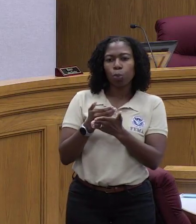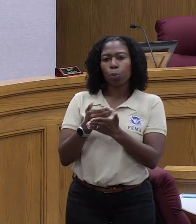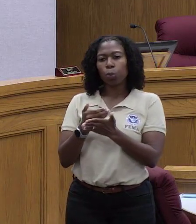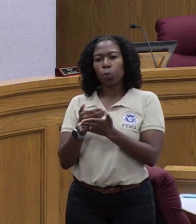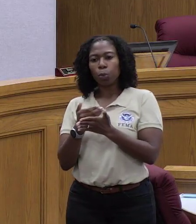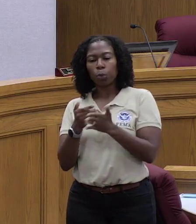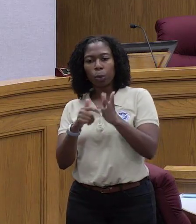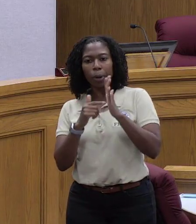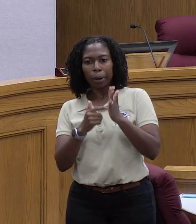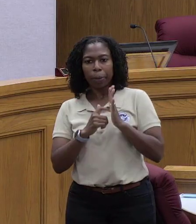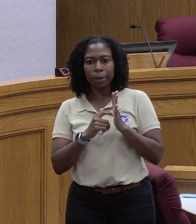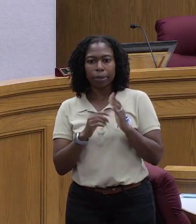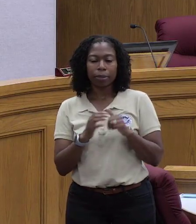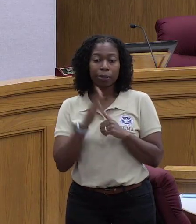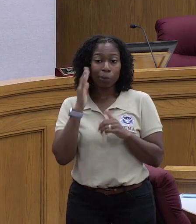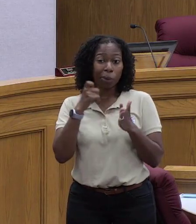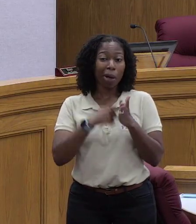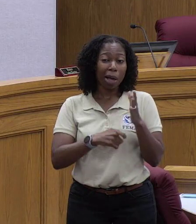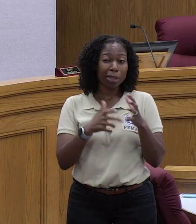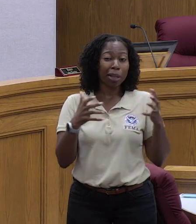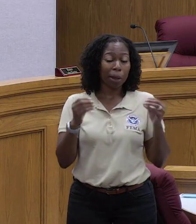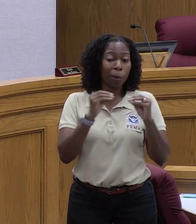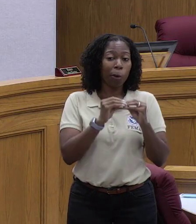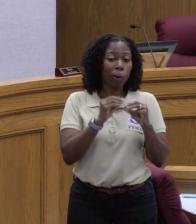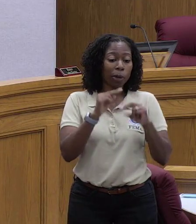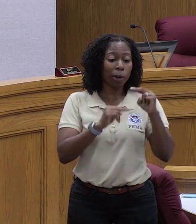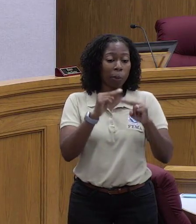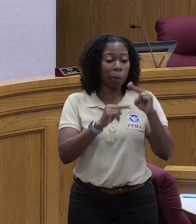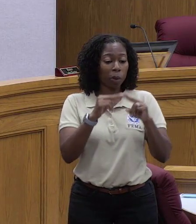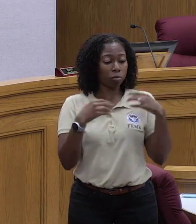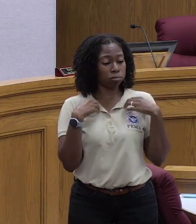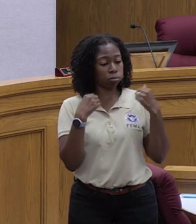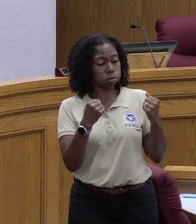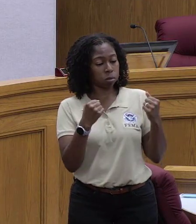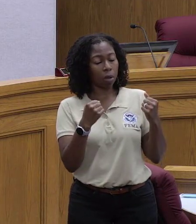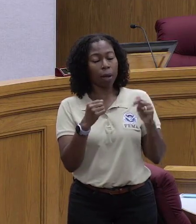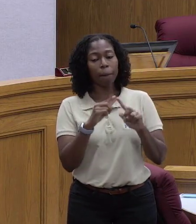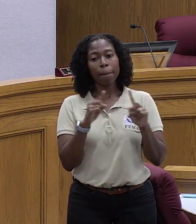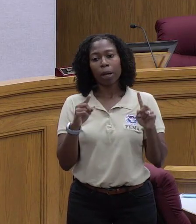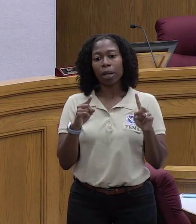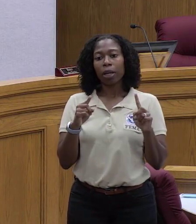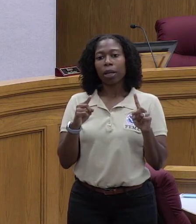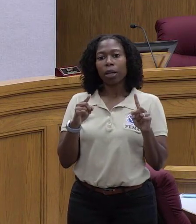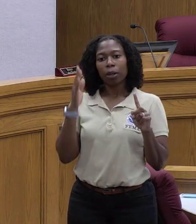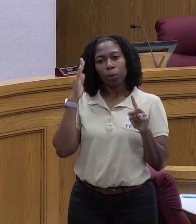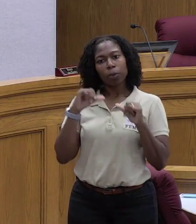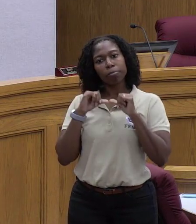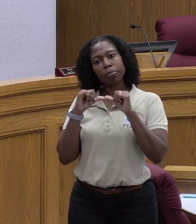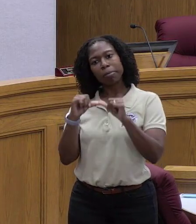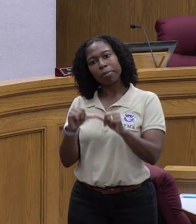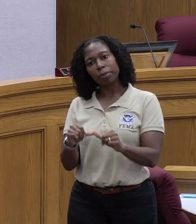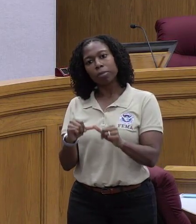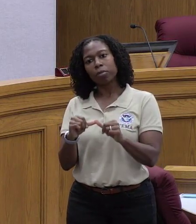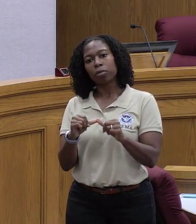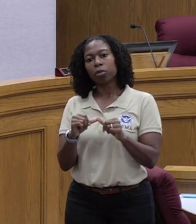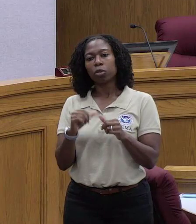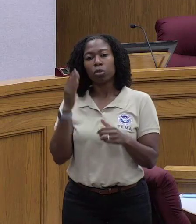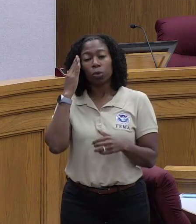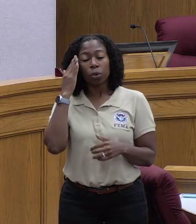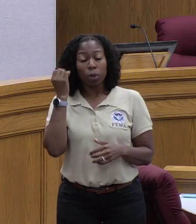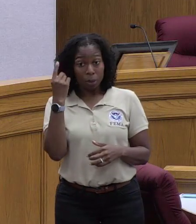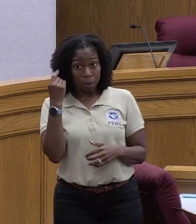it saves you a lot later, so you don't have to do it. So mitigation is not a one-time thing.